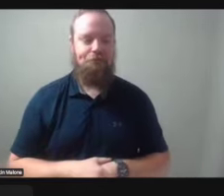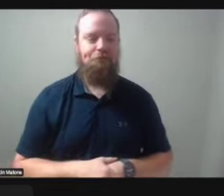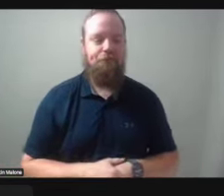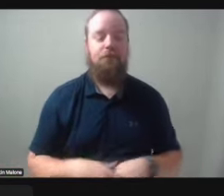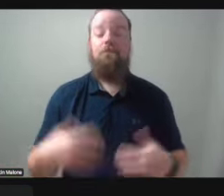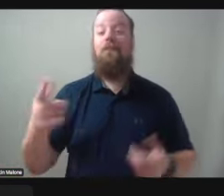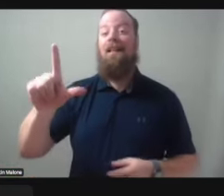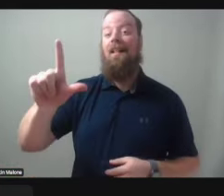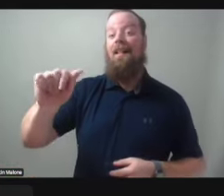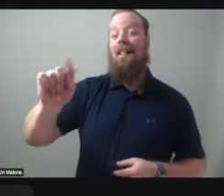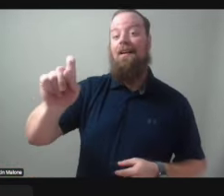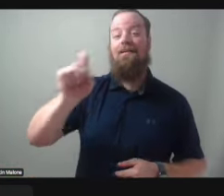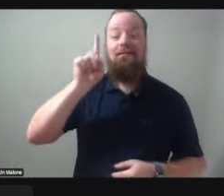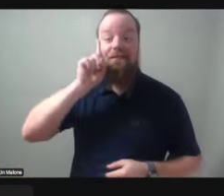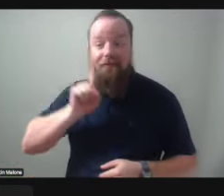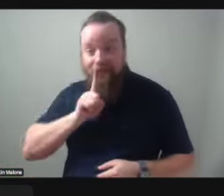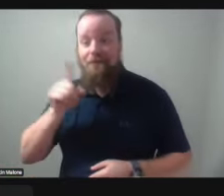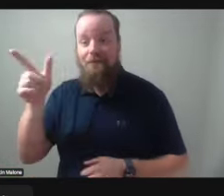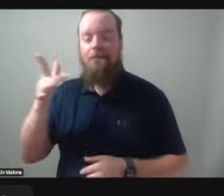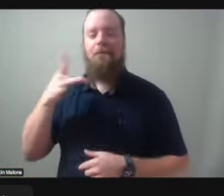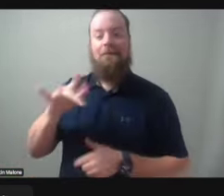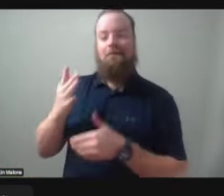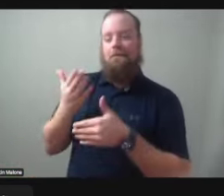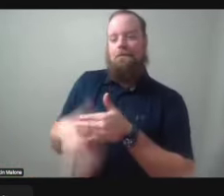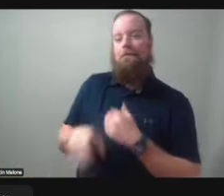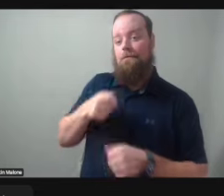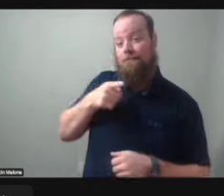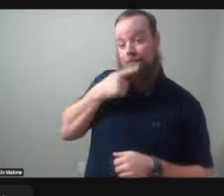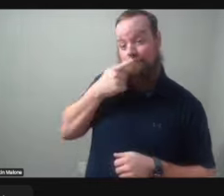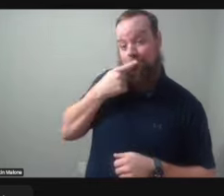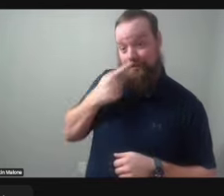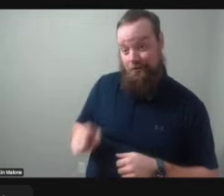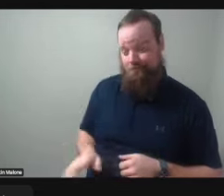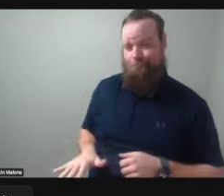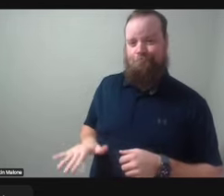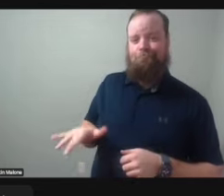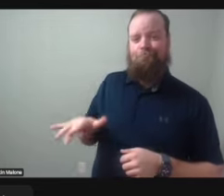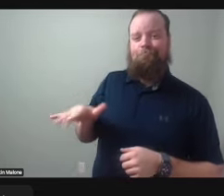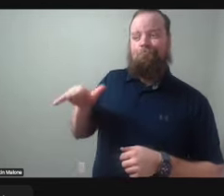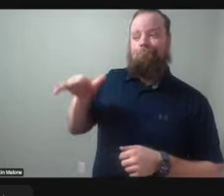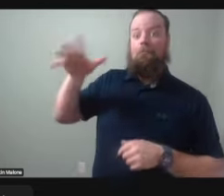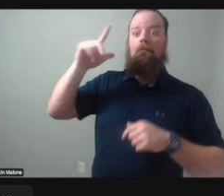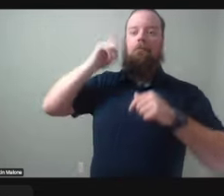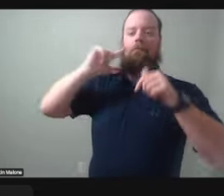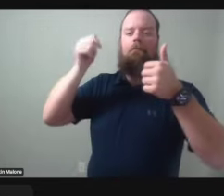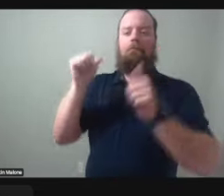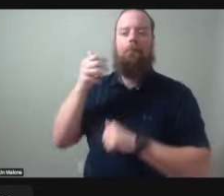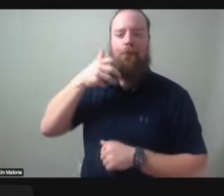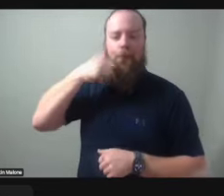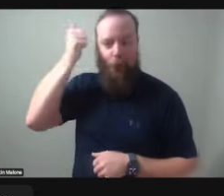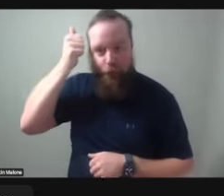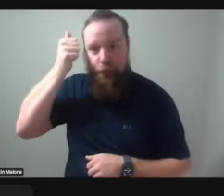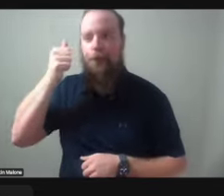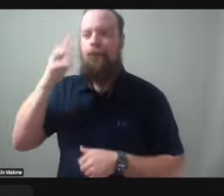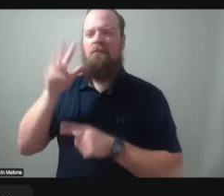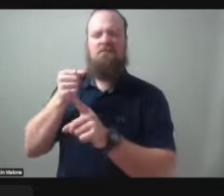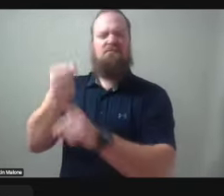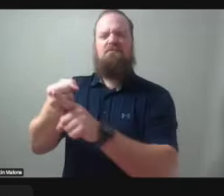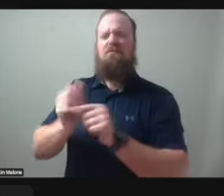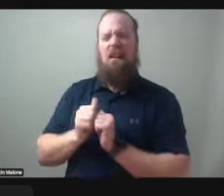profound hearing loss will kind of move between both community members, hearing and deaf, and they'll use